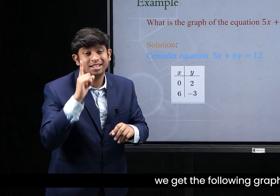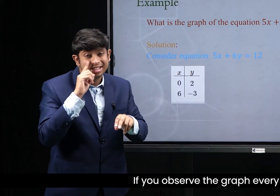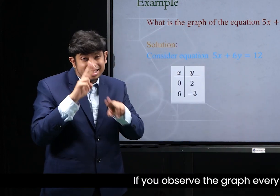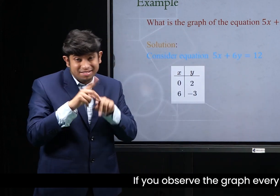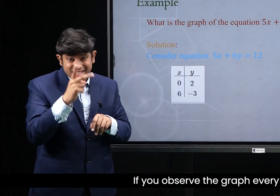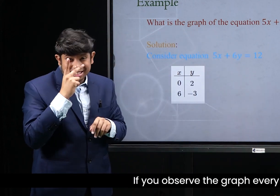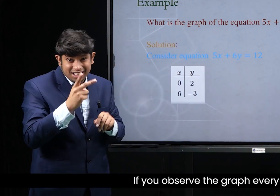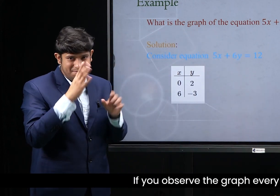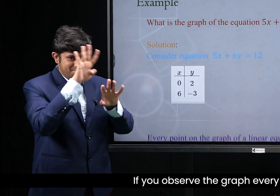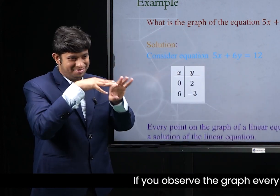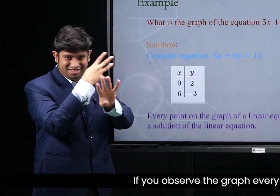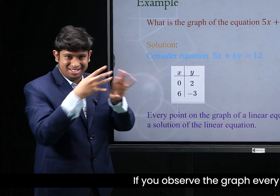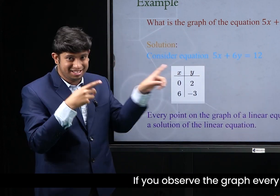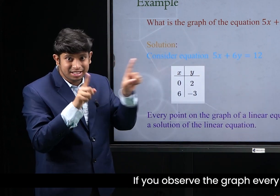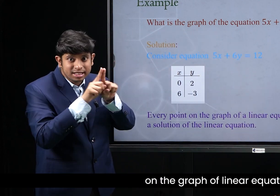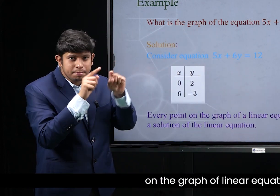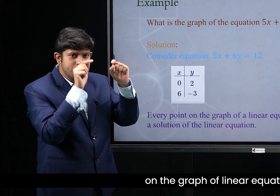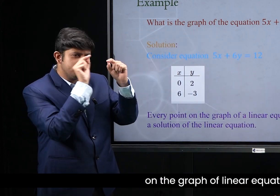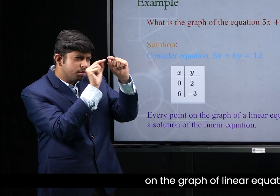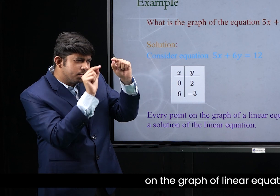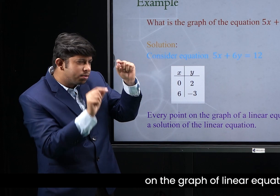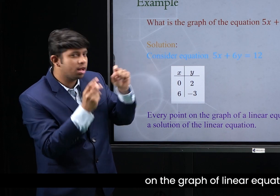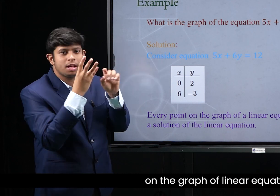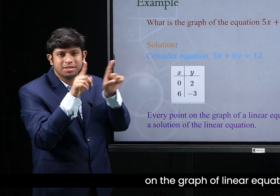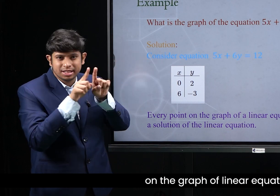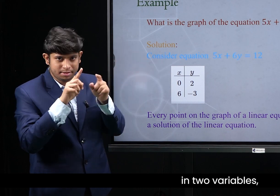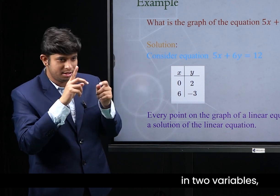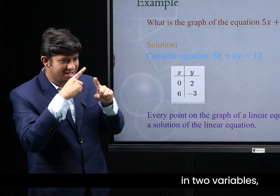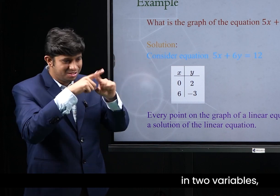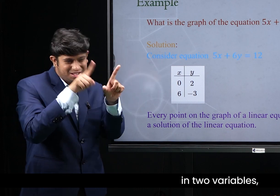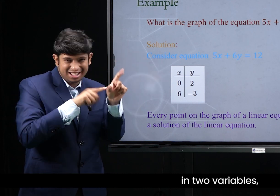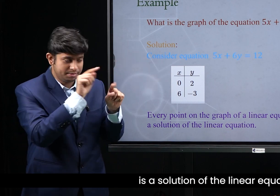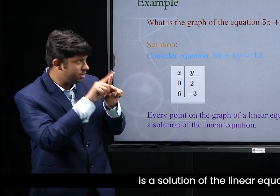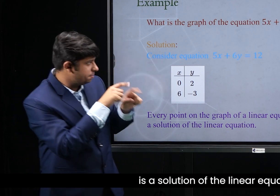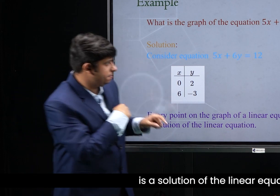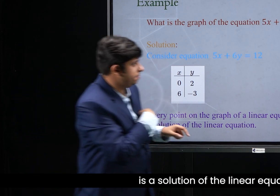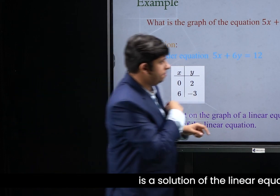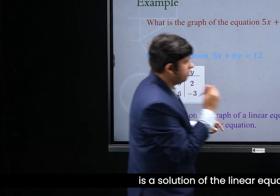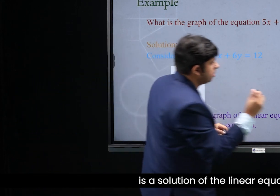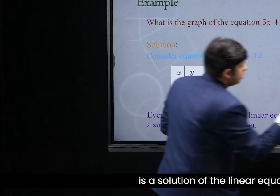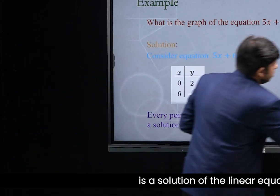If you observe the graph, every point on the graph of linear equation in two variables is a solution of the linear equation.